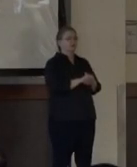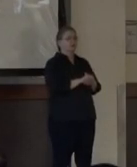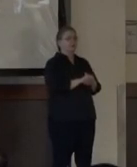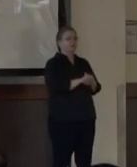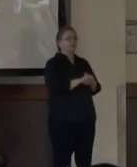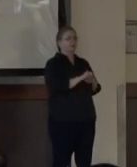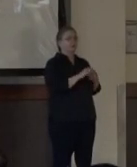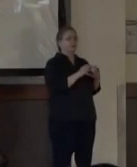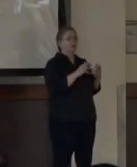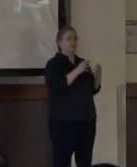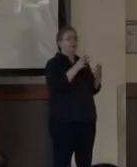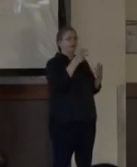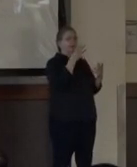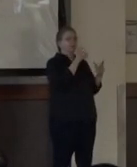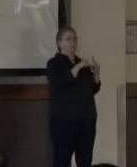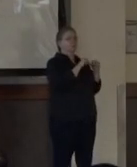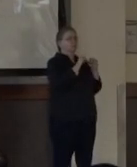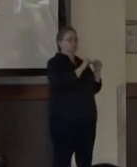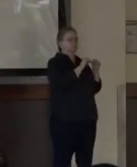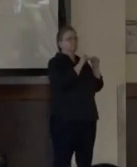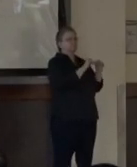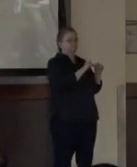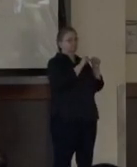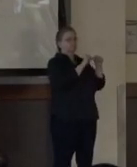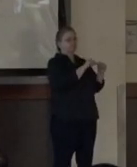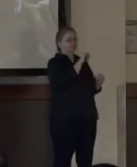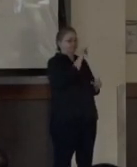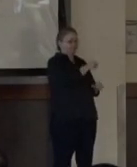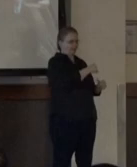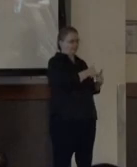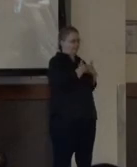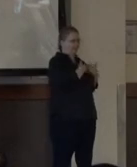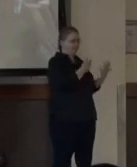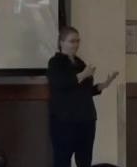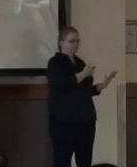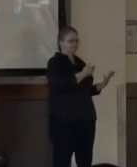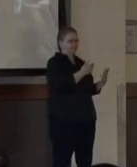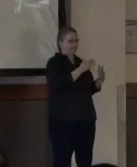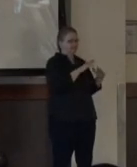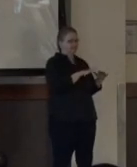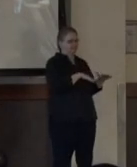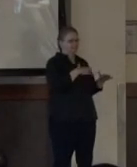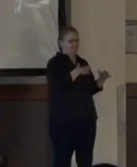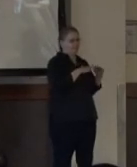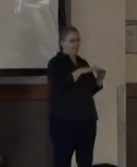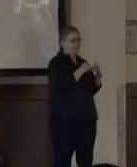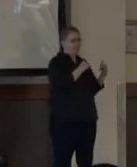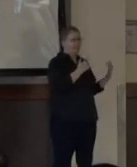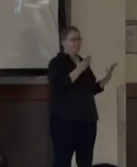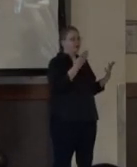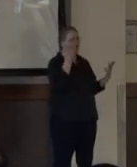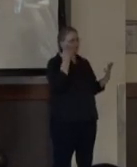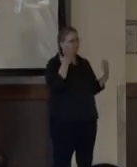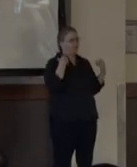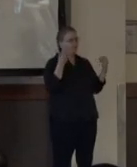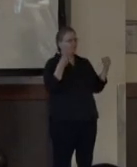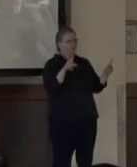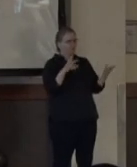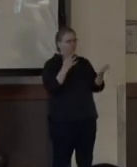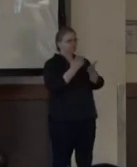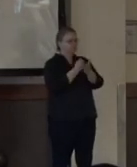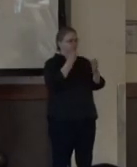didn't want to continue to live the life I had been living, I think is the bottom line. And I knew there was opportunity